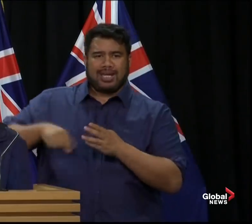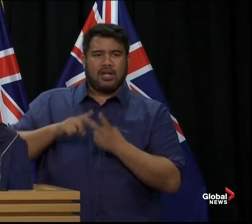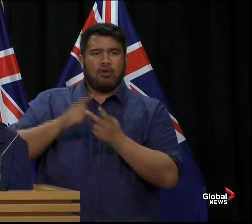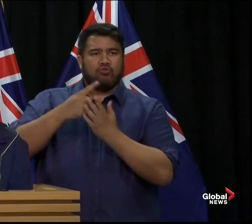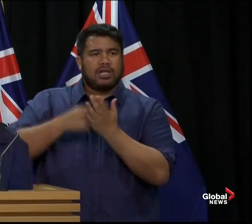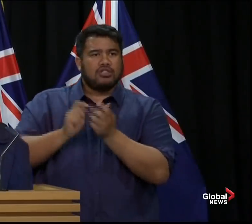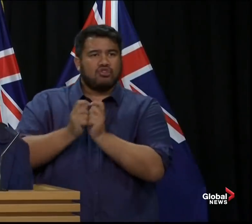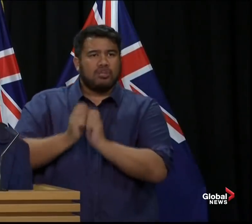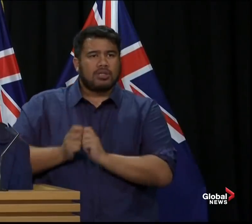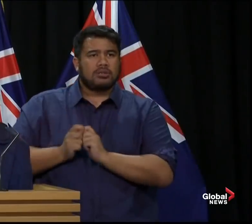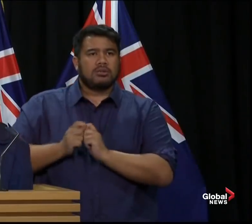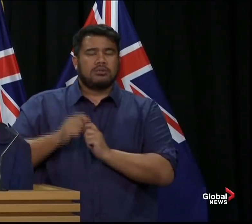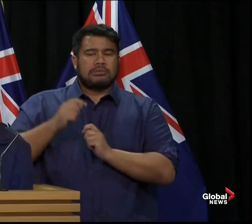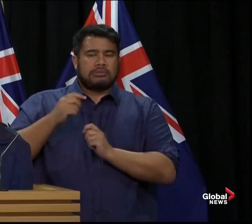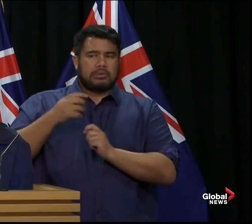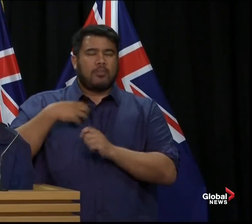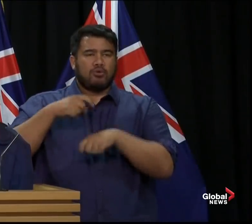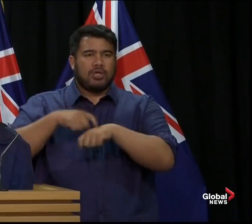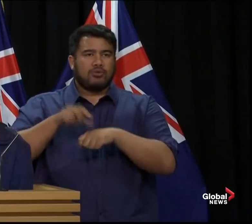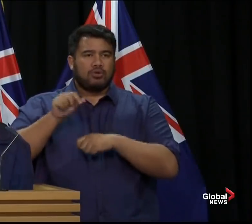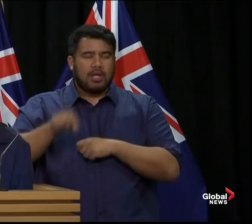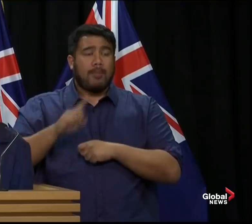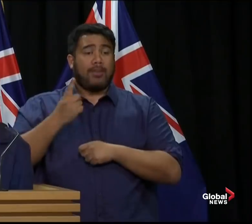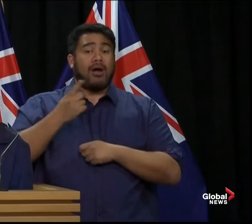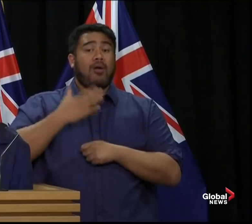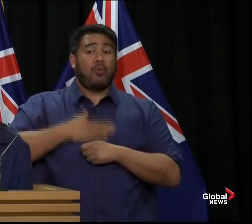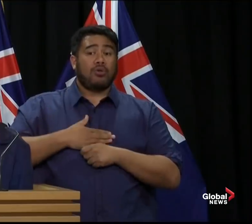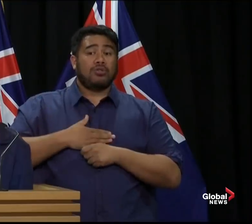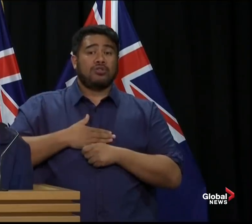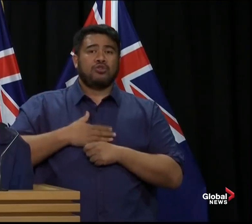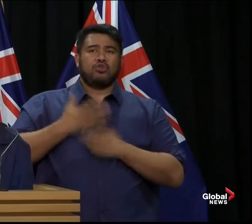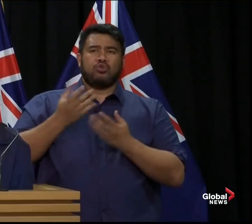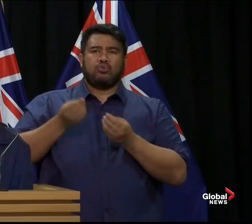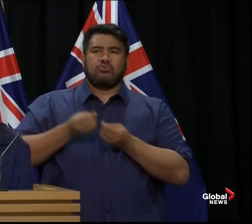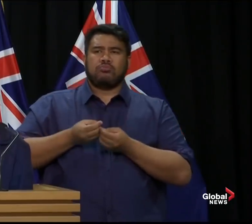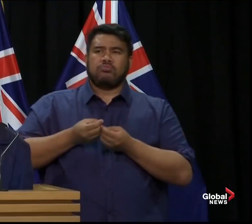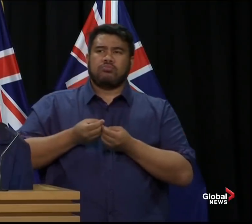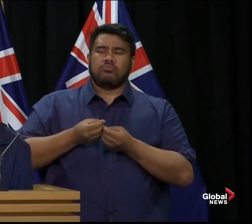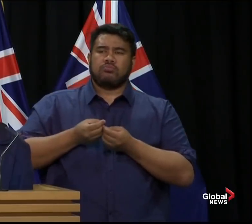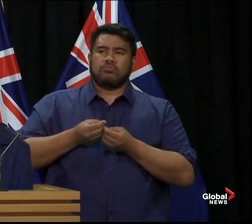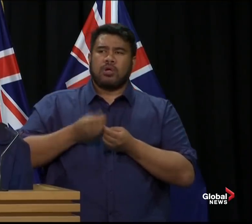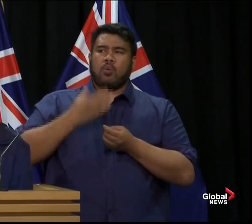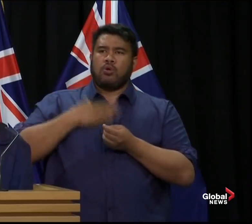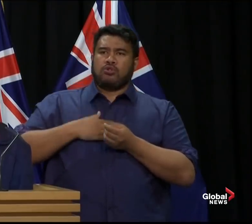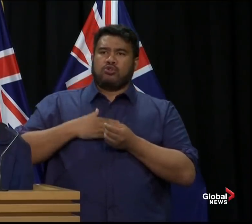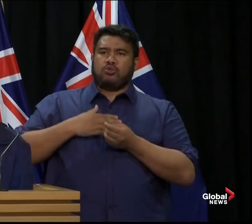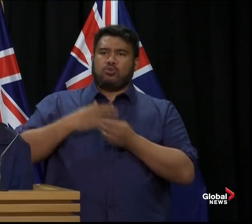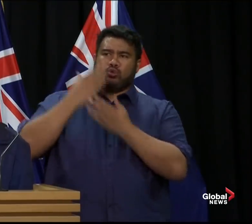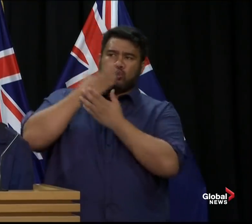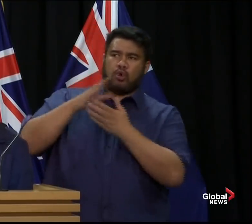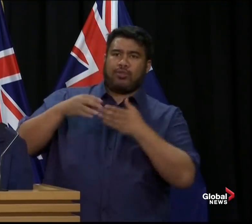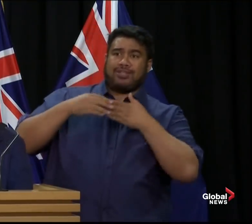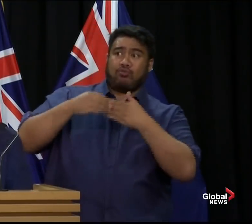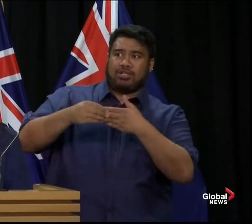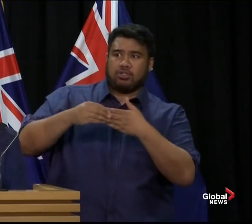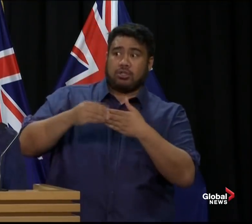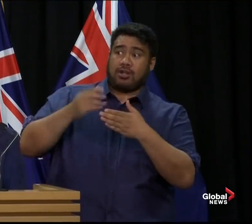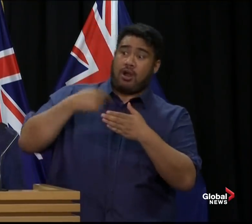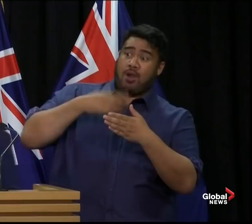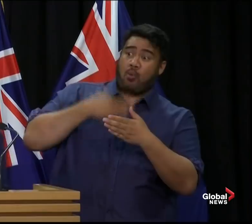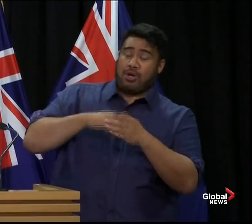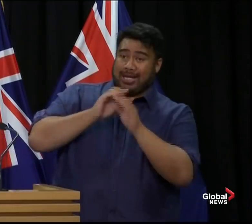obviously take time, but I'm looking to provide a very clear steer and direction as soon as I